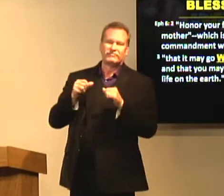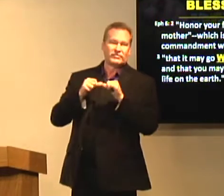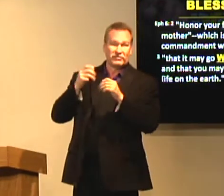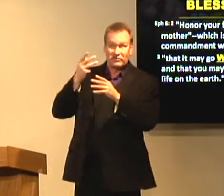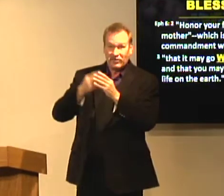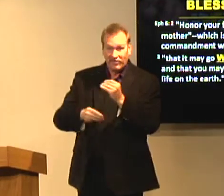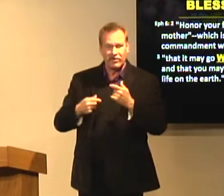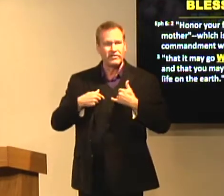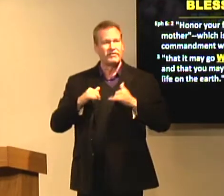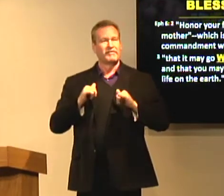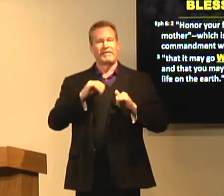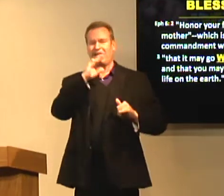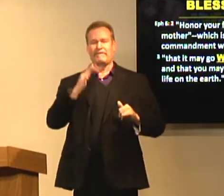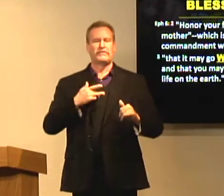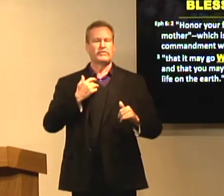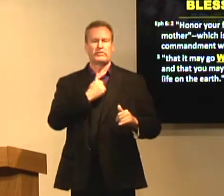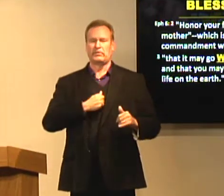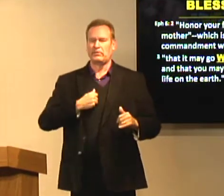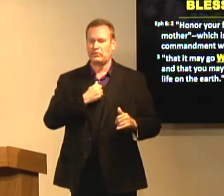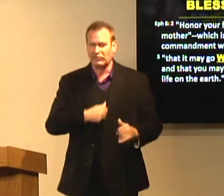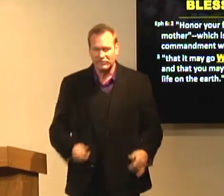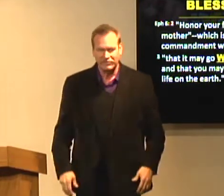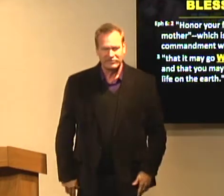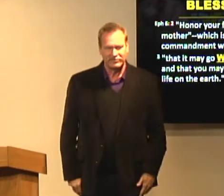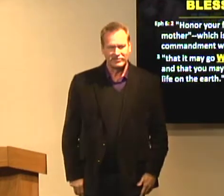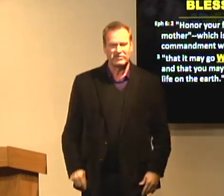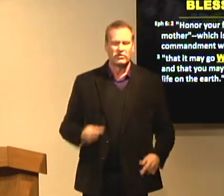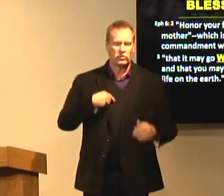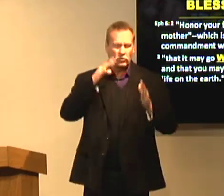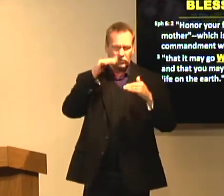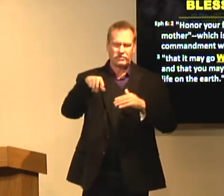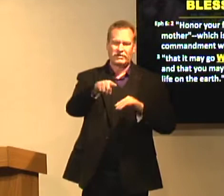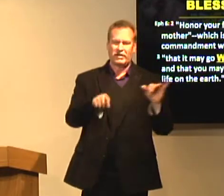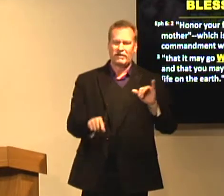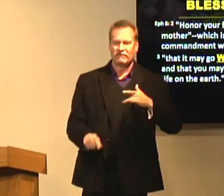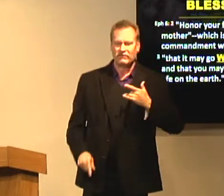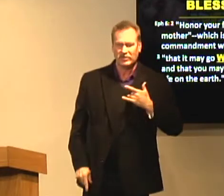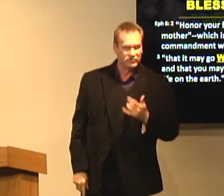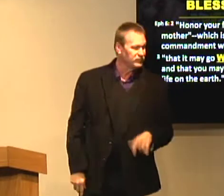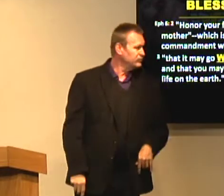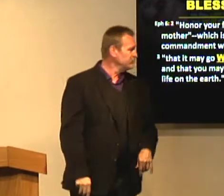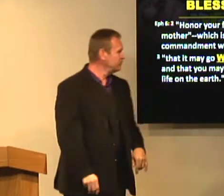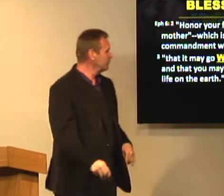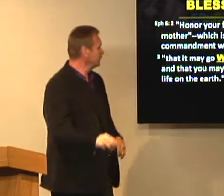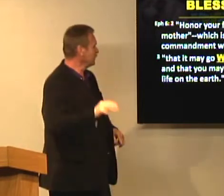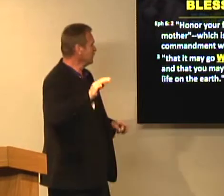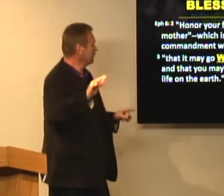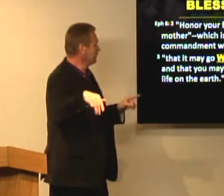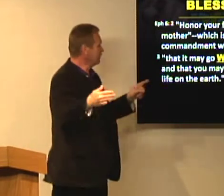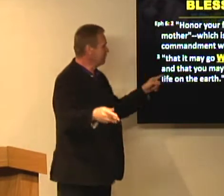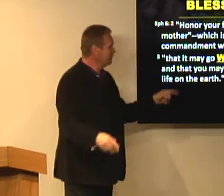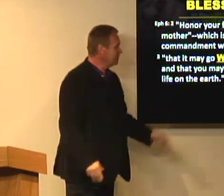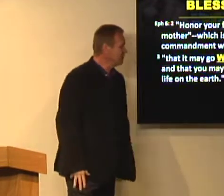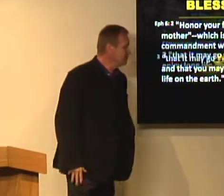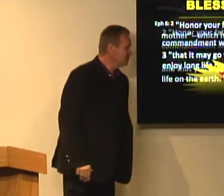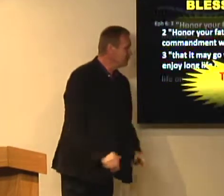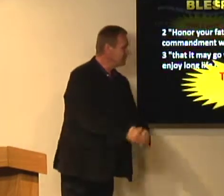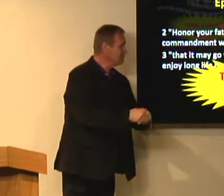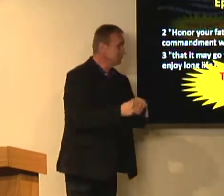parents. I don't feel regret. And so I hope that when your parents pass away, you could have a good relationship